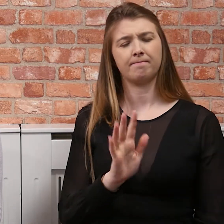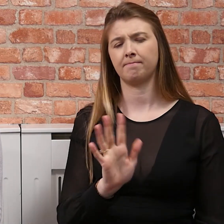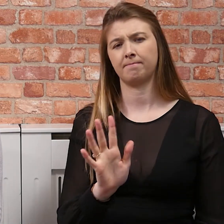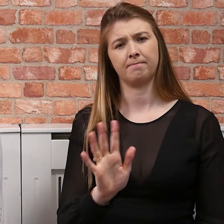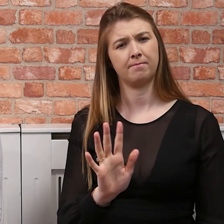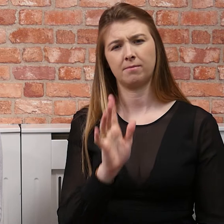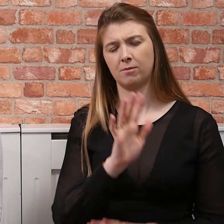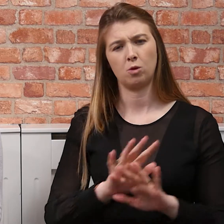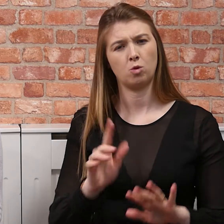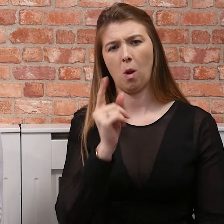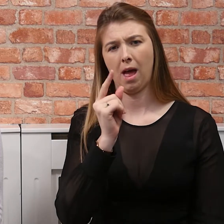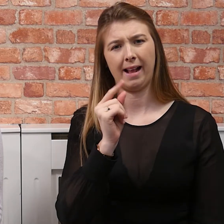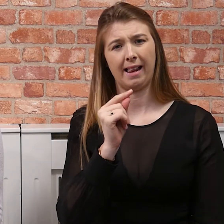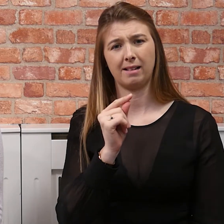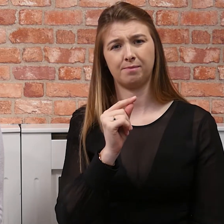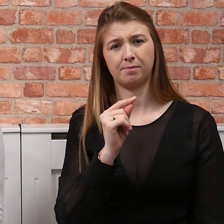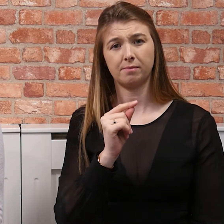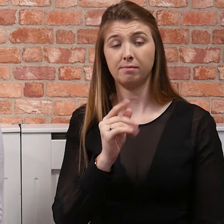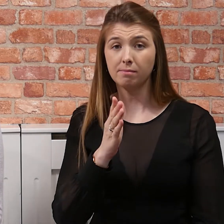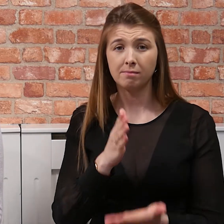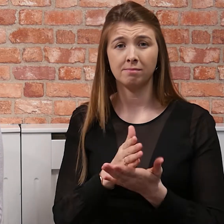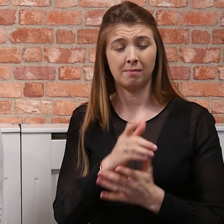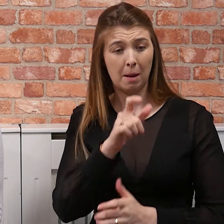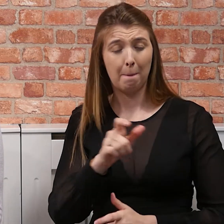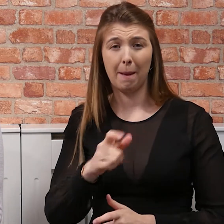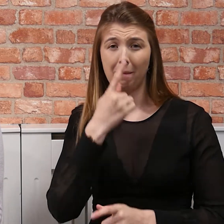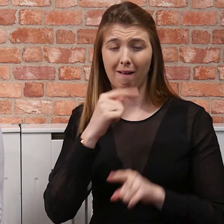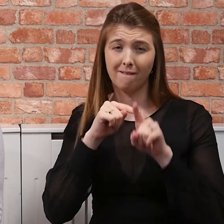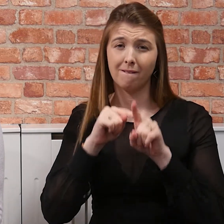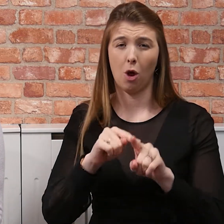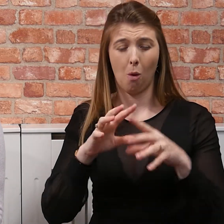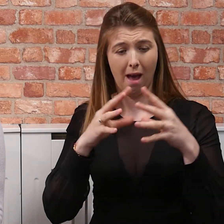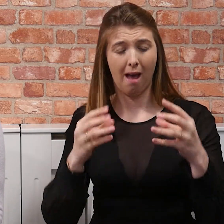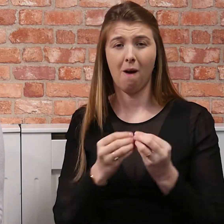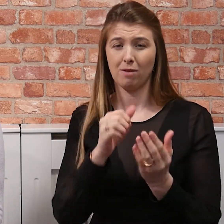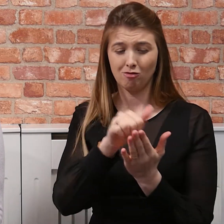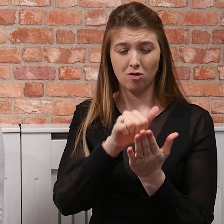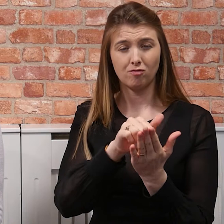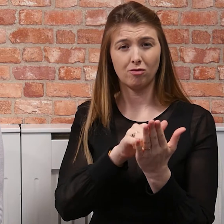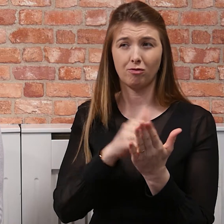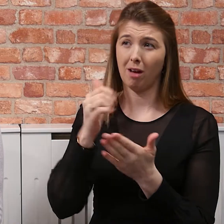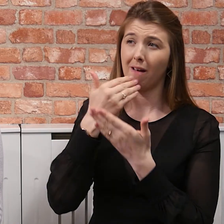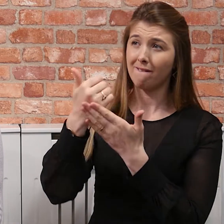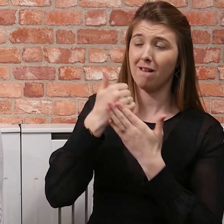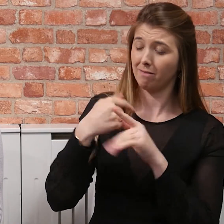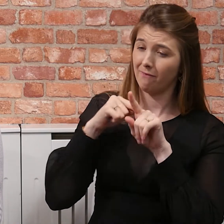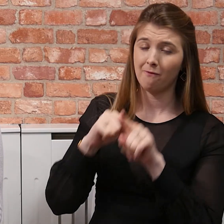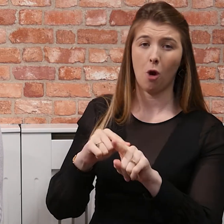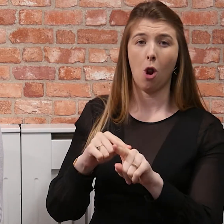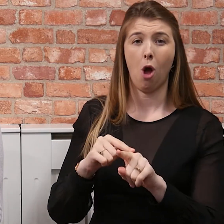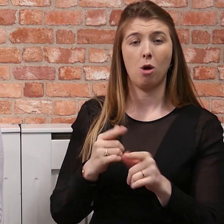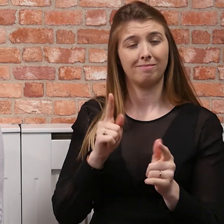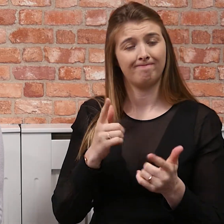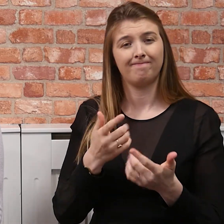be the case. We know that even if people do all the right things, all the things that you're advised to do in pregnancy, you